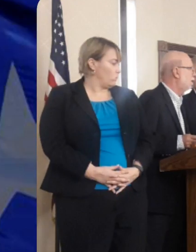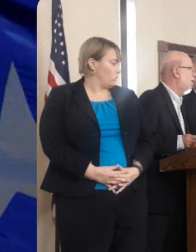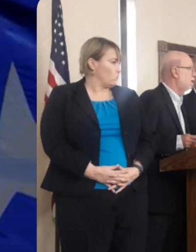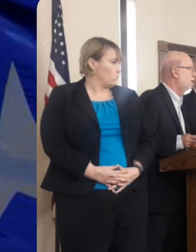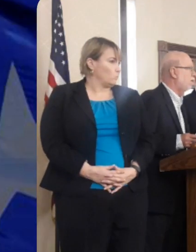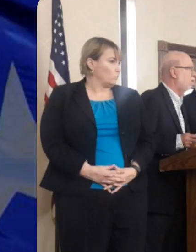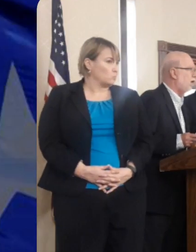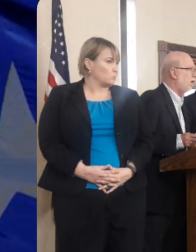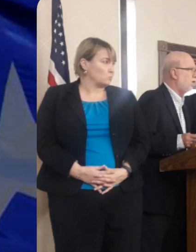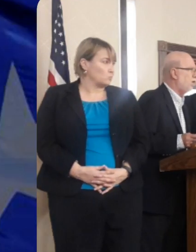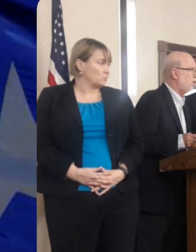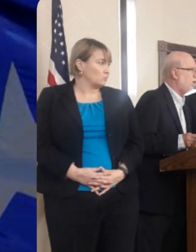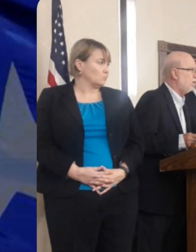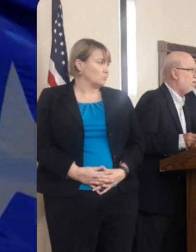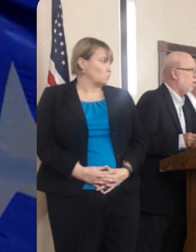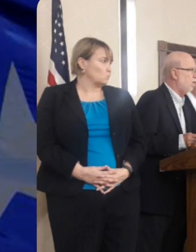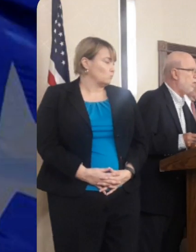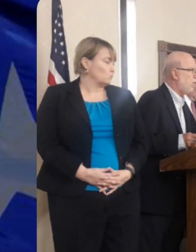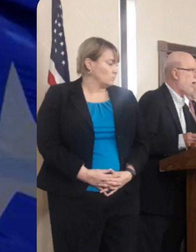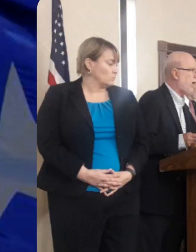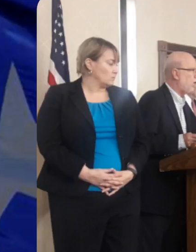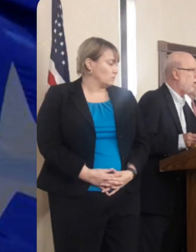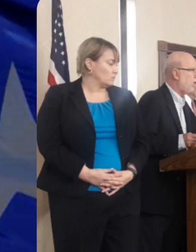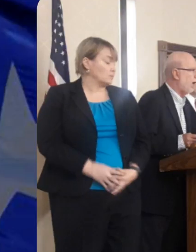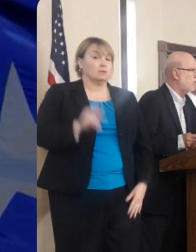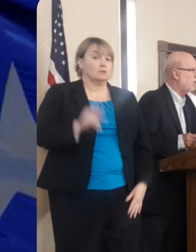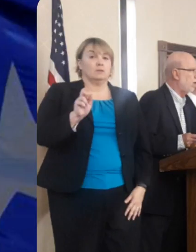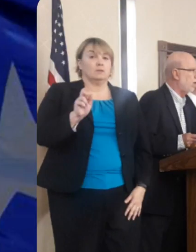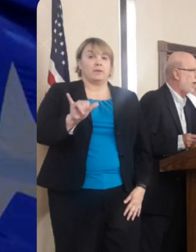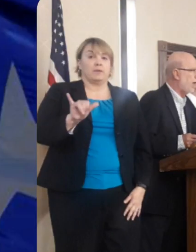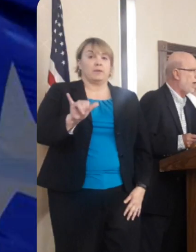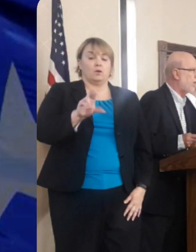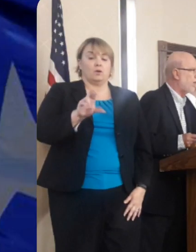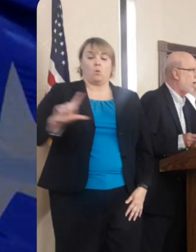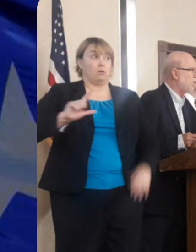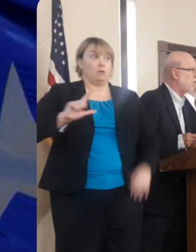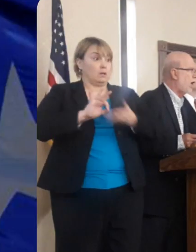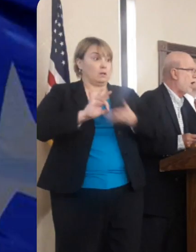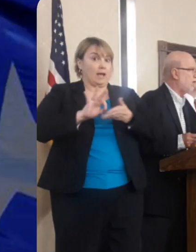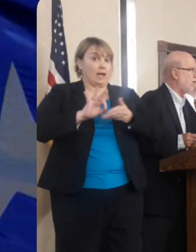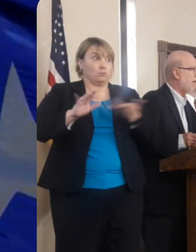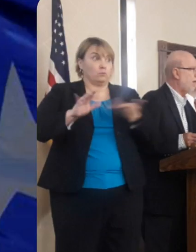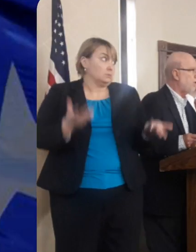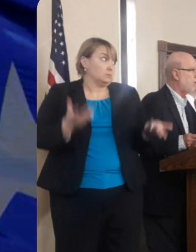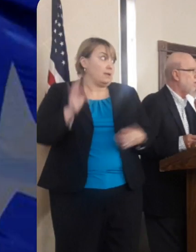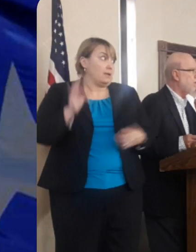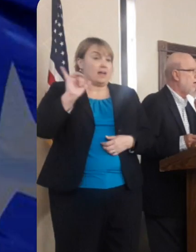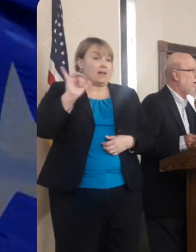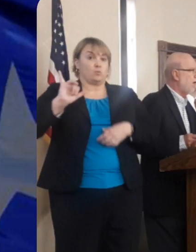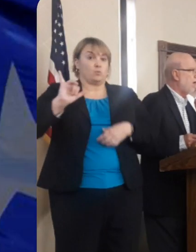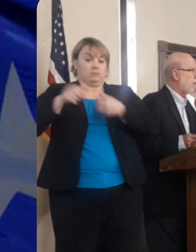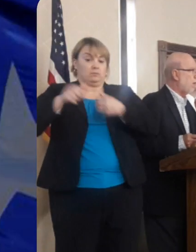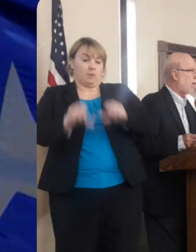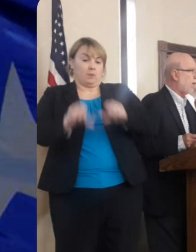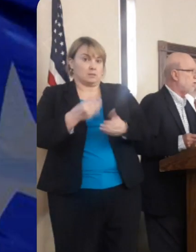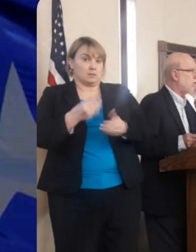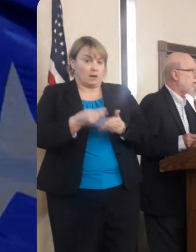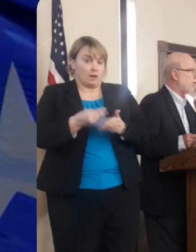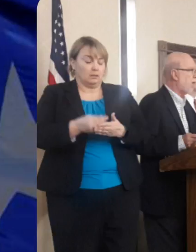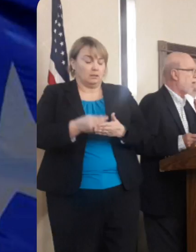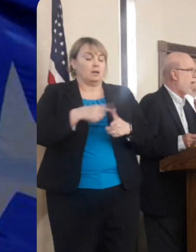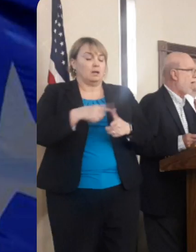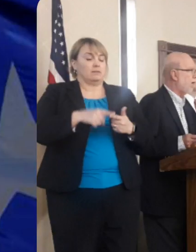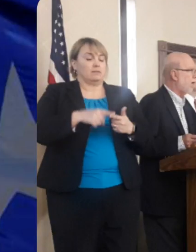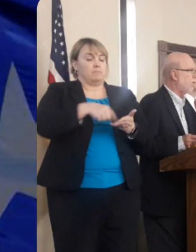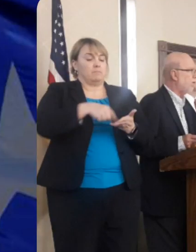Yeah, the payroll account is simply an account that money is deposited into when the payroll checks are paid out